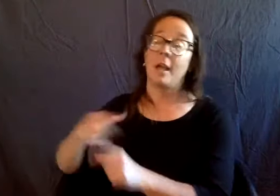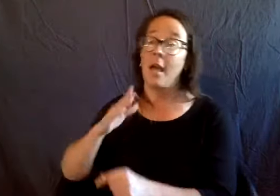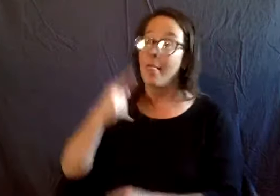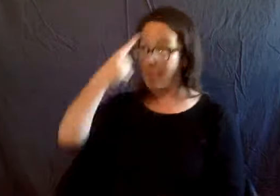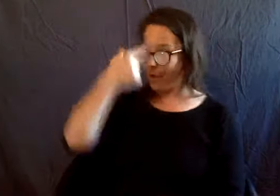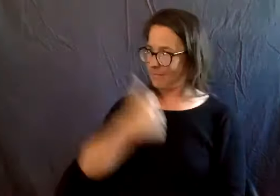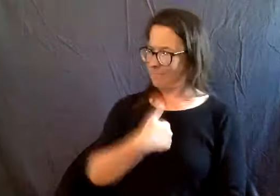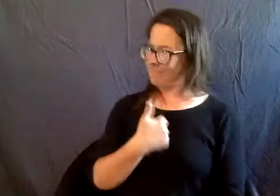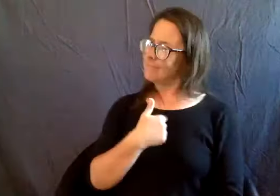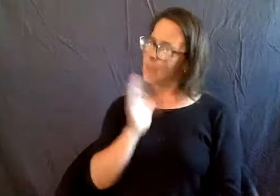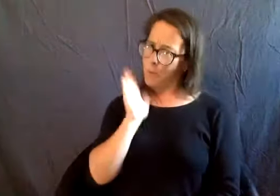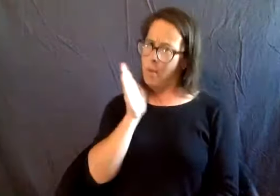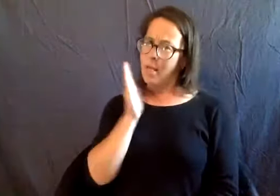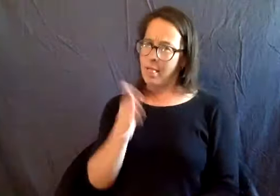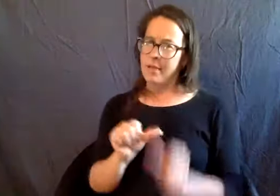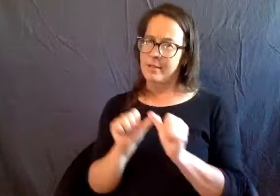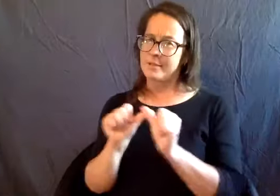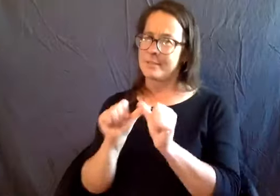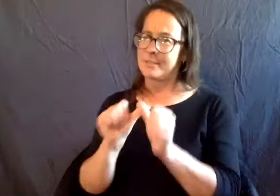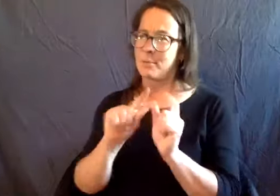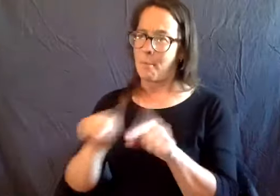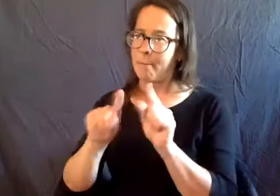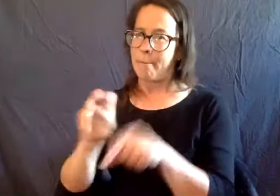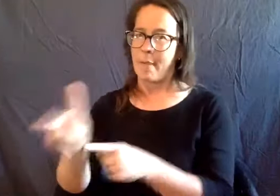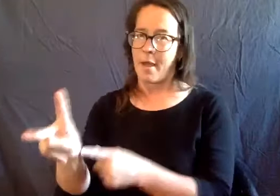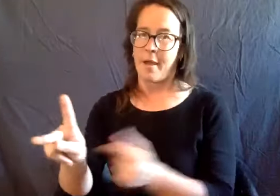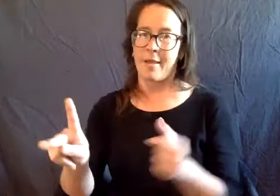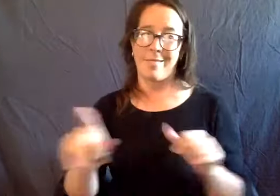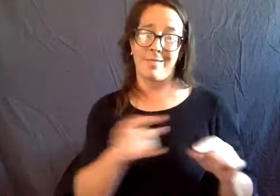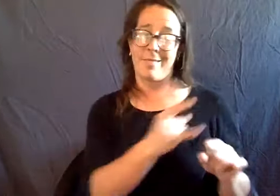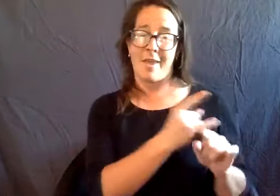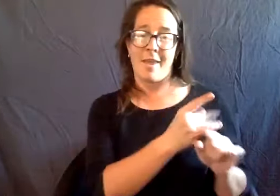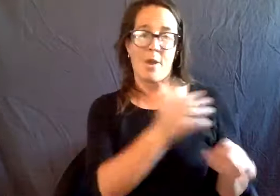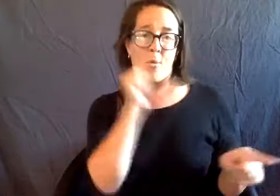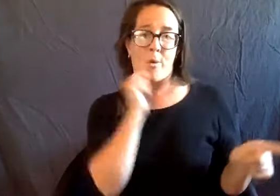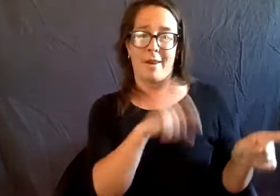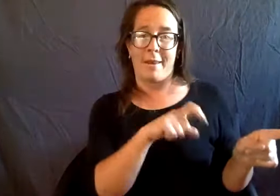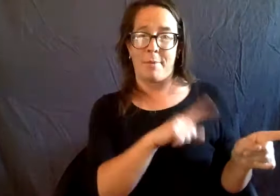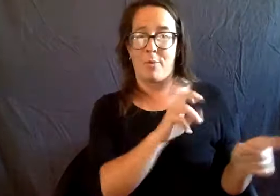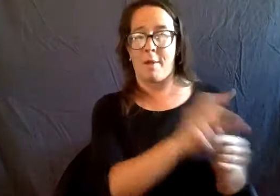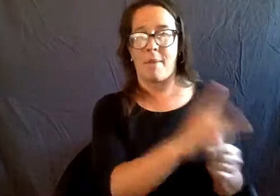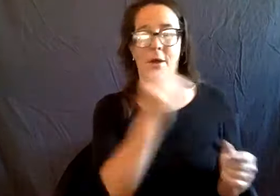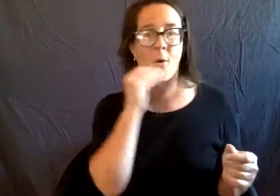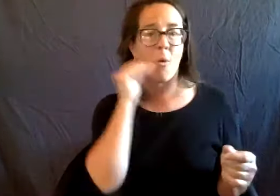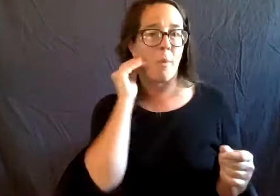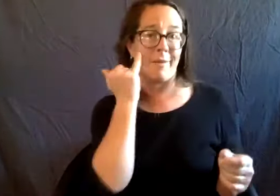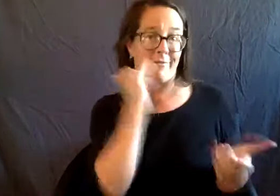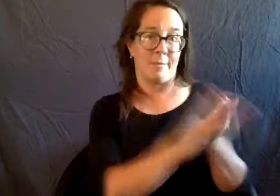thought, I will keep coming back, because I don't think the alcoholic is going to need me much once I get him home if he's sober. If